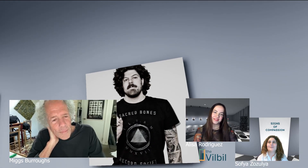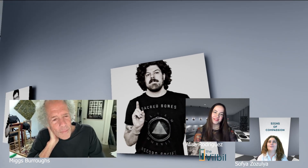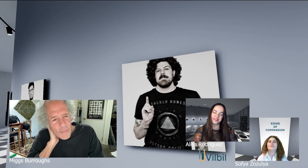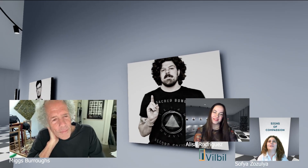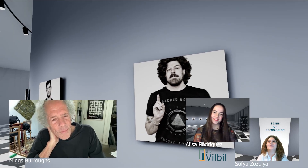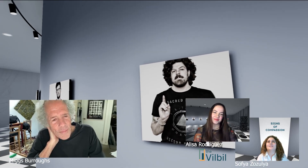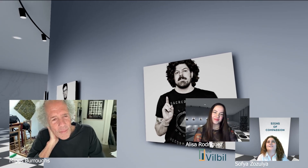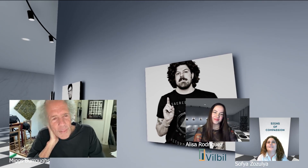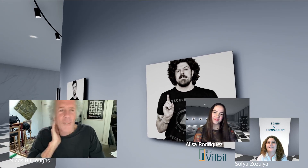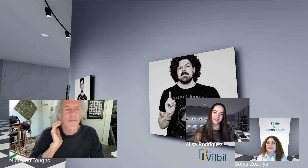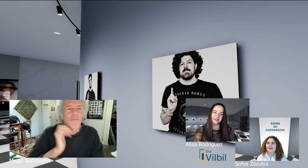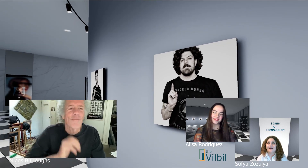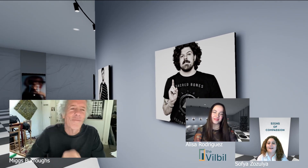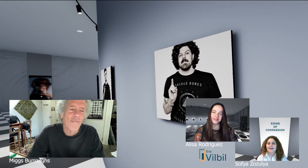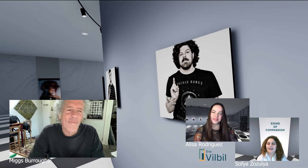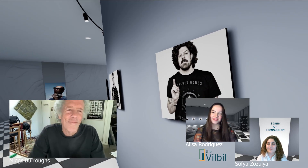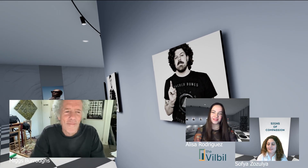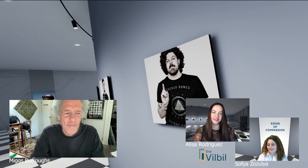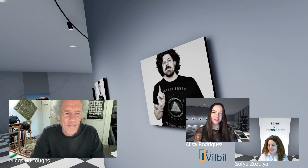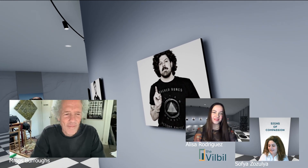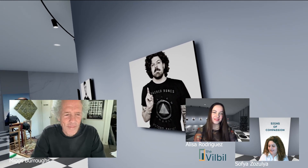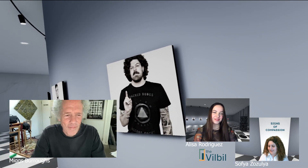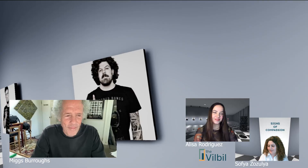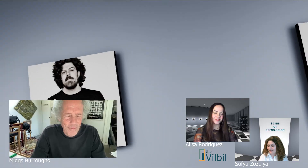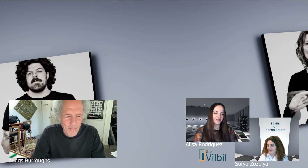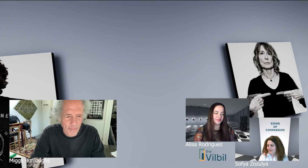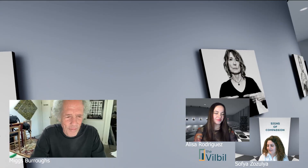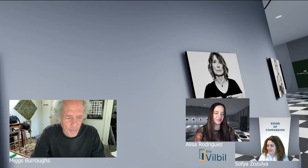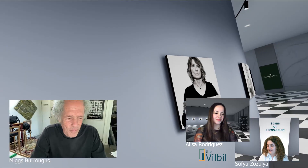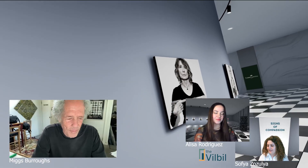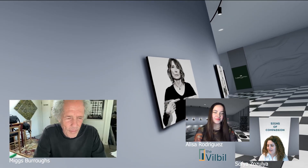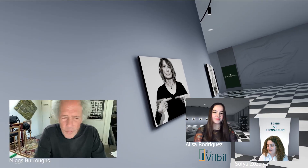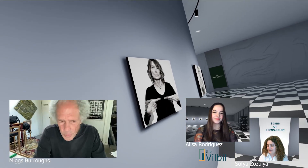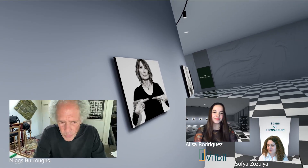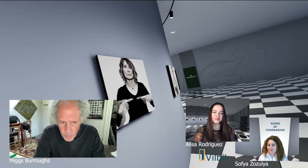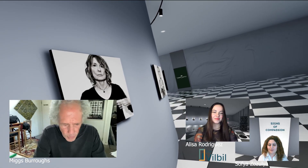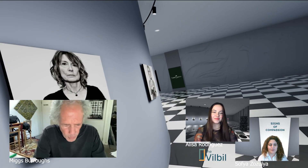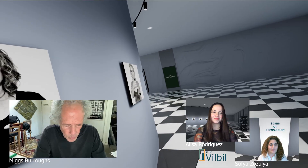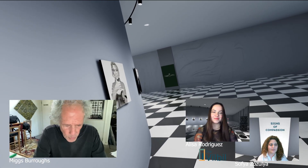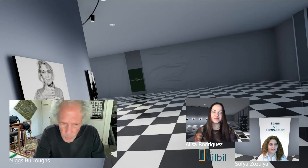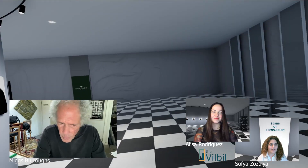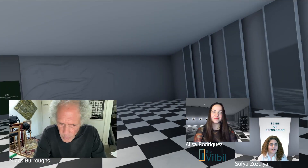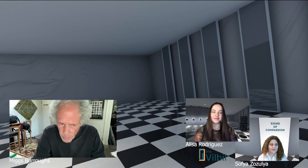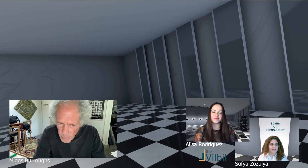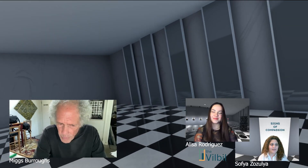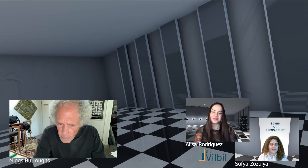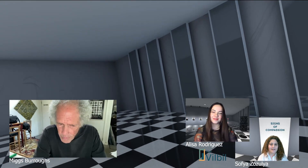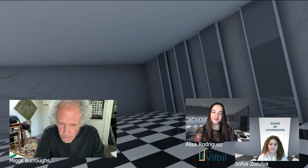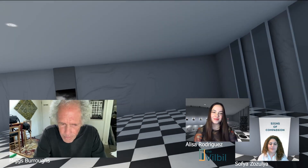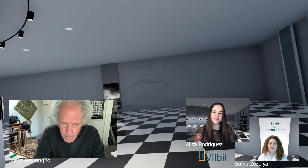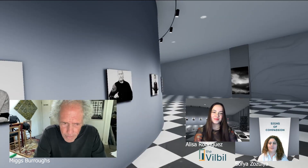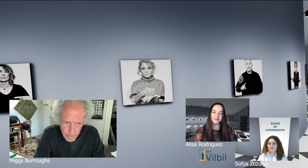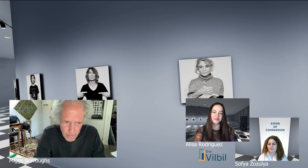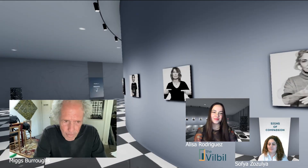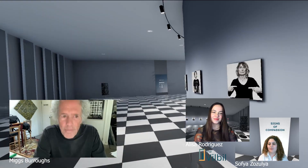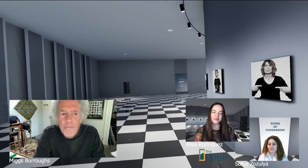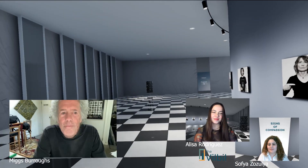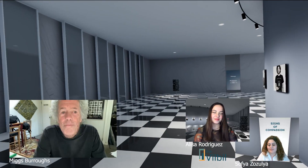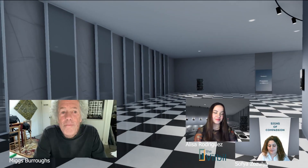more questions. Sure. I wanted to ask, do you have any, I don't know, rituals that can put you in the mood? For example,